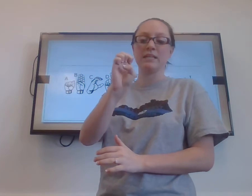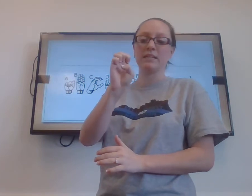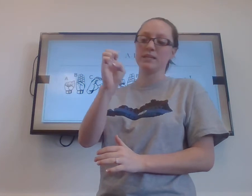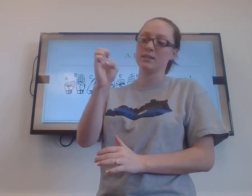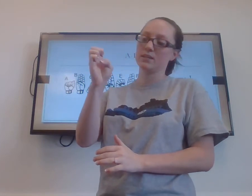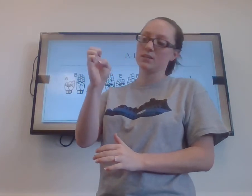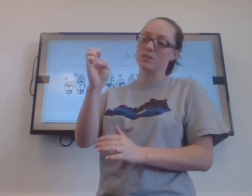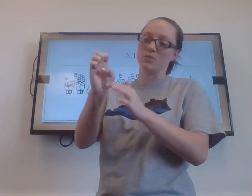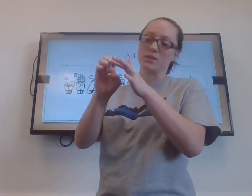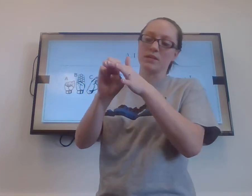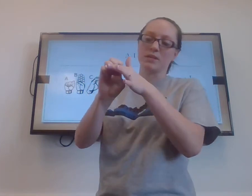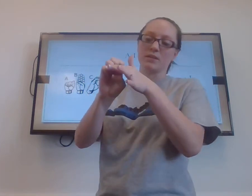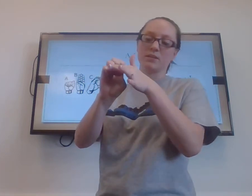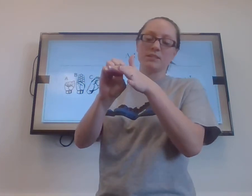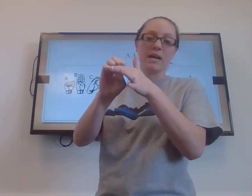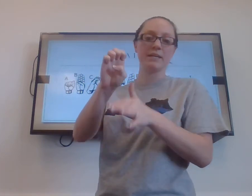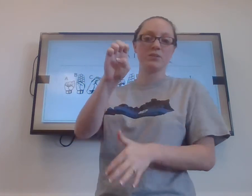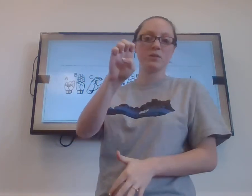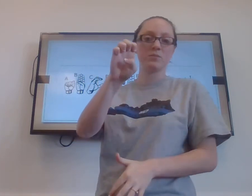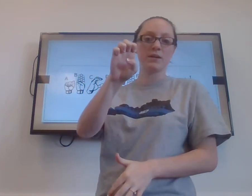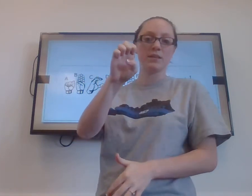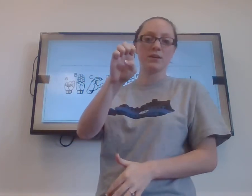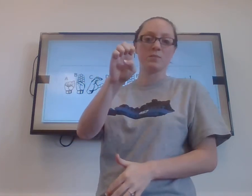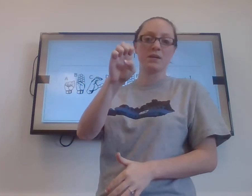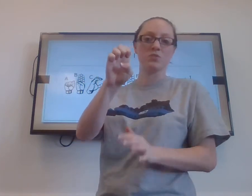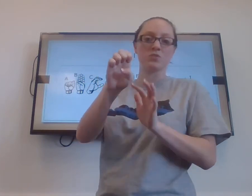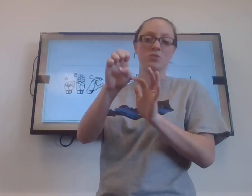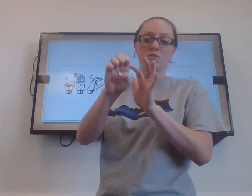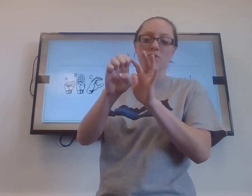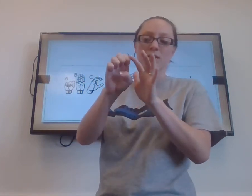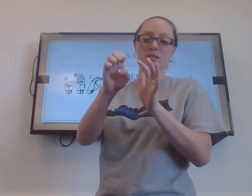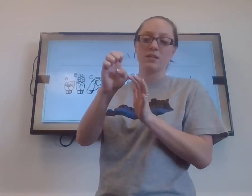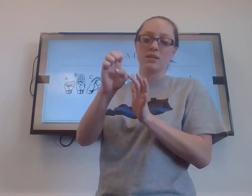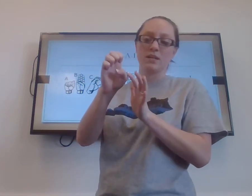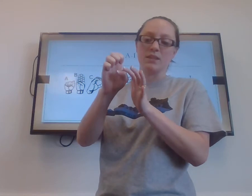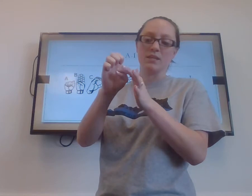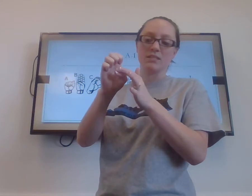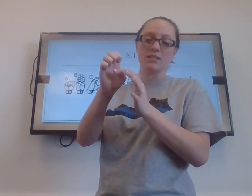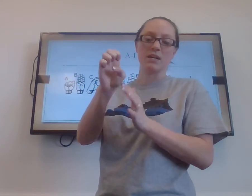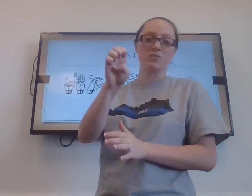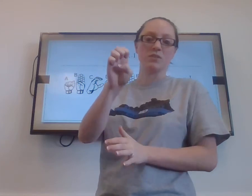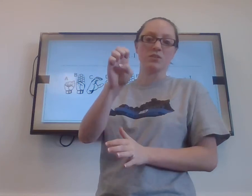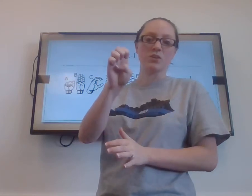E, you want a tight grip right there to make your circle of your E, and the inside your finger go